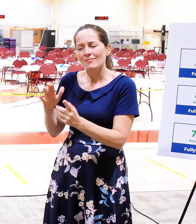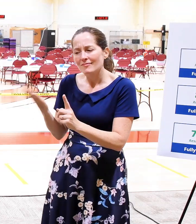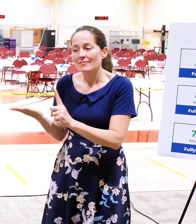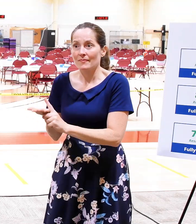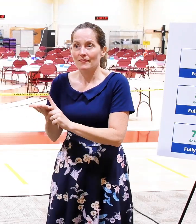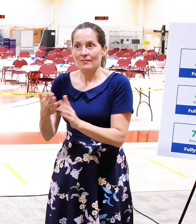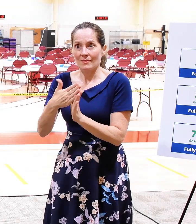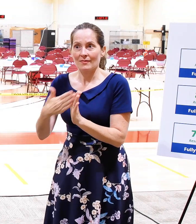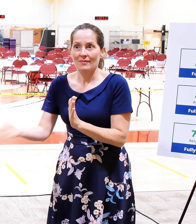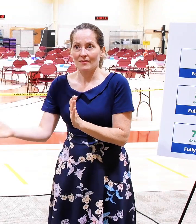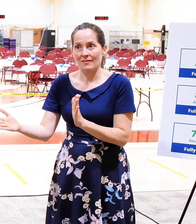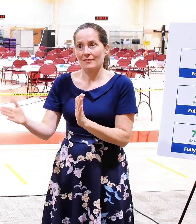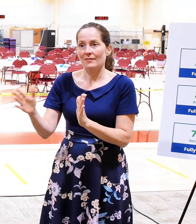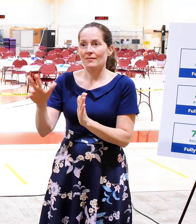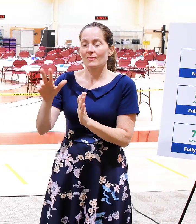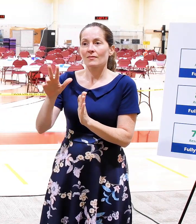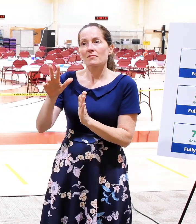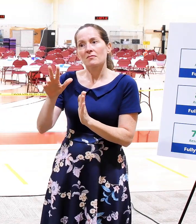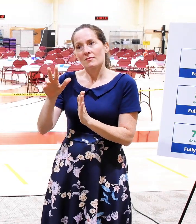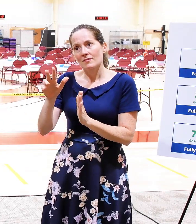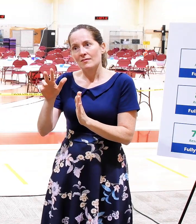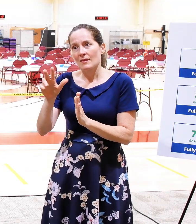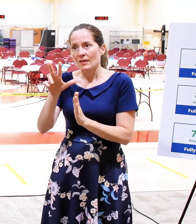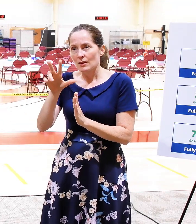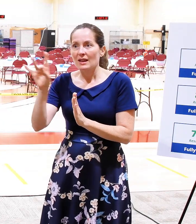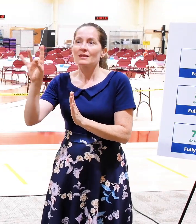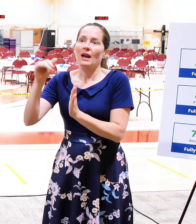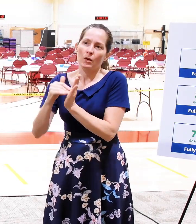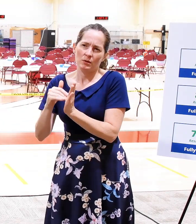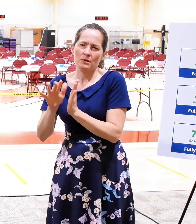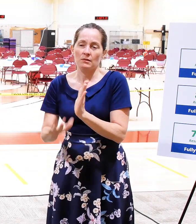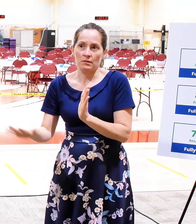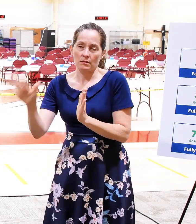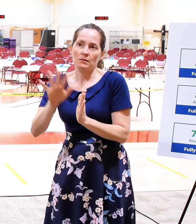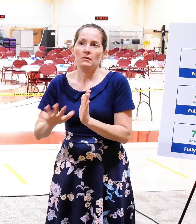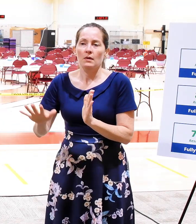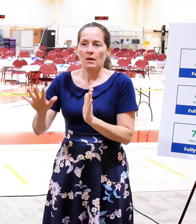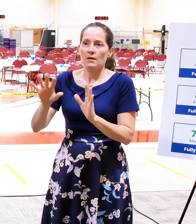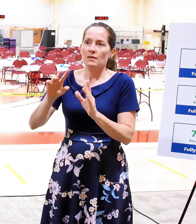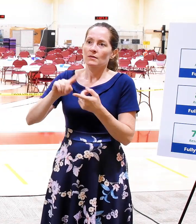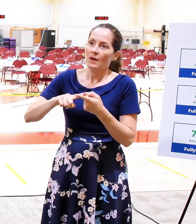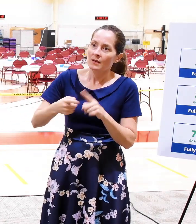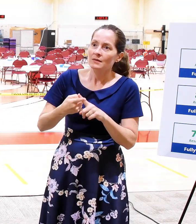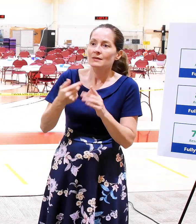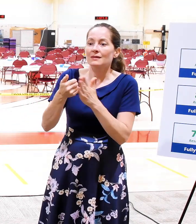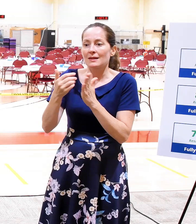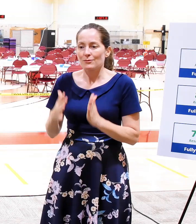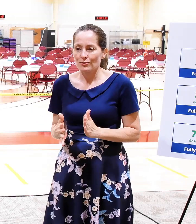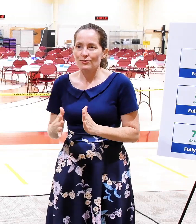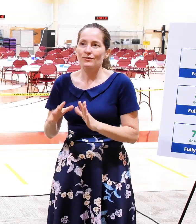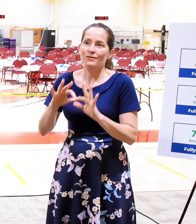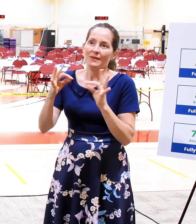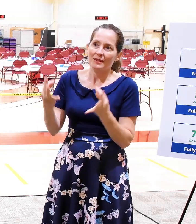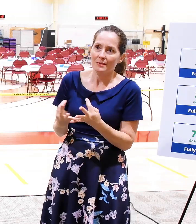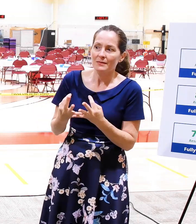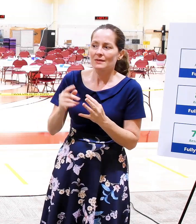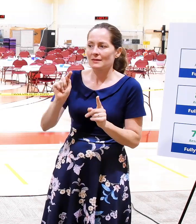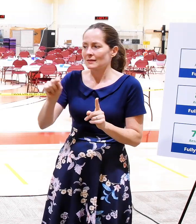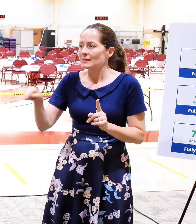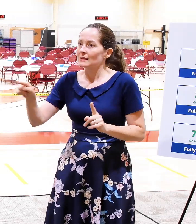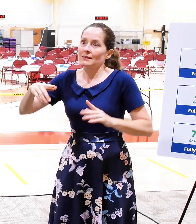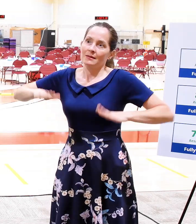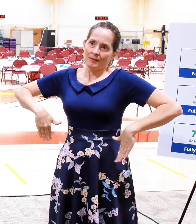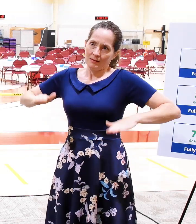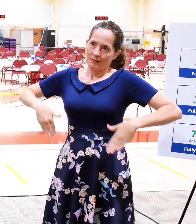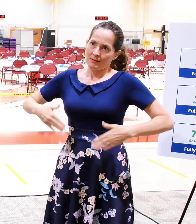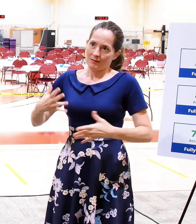38,000 of our friends, neighbors, and loved ones in Howard County who have yet to get the vaccine.